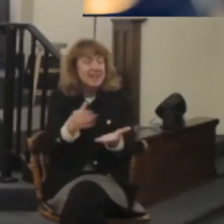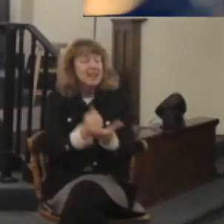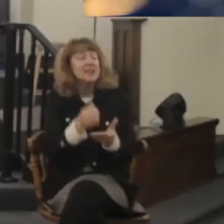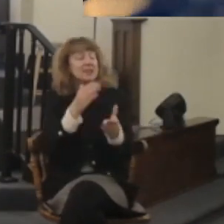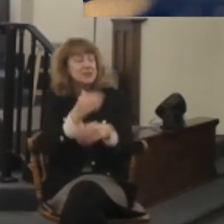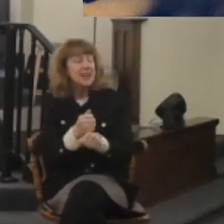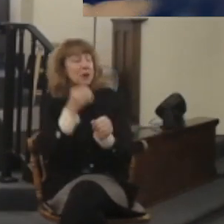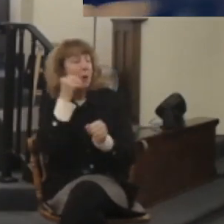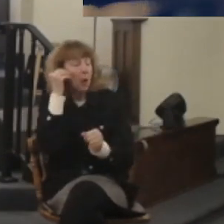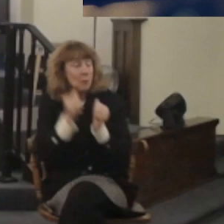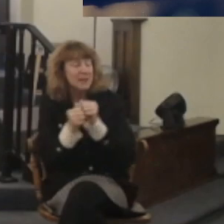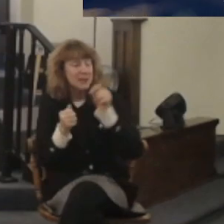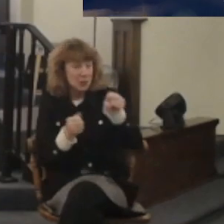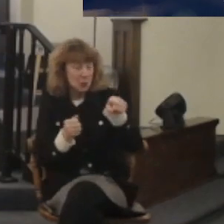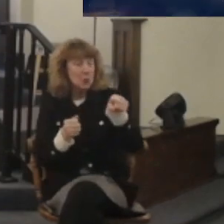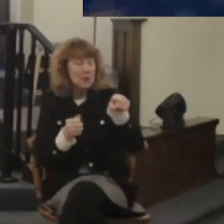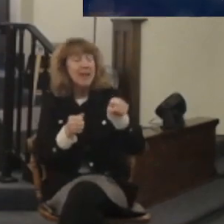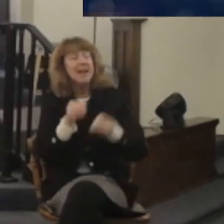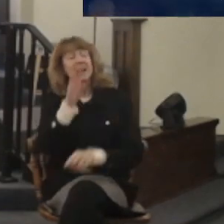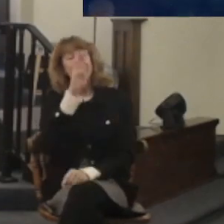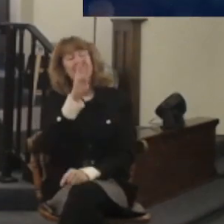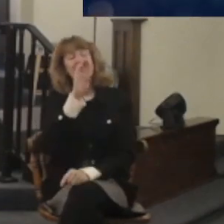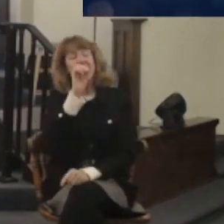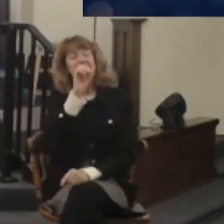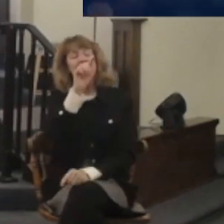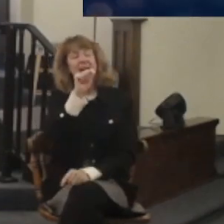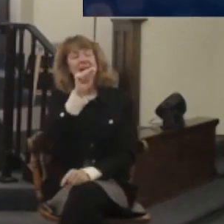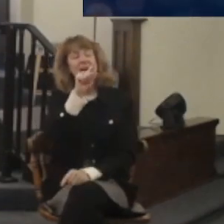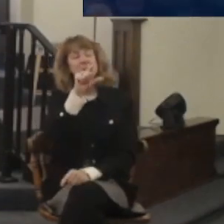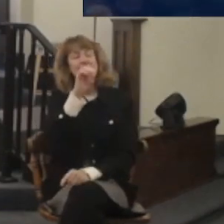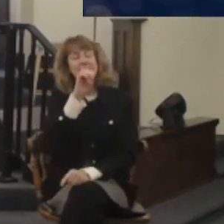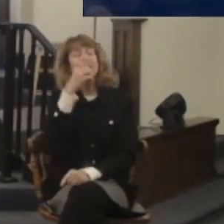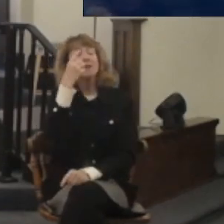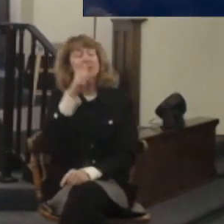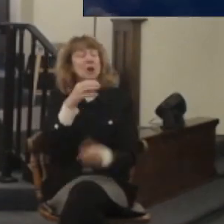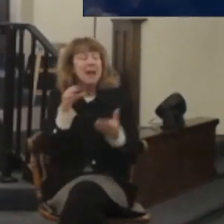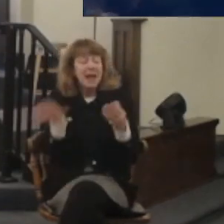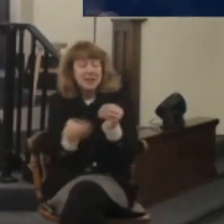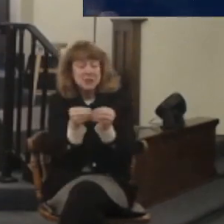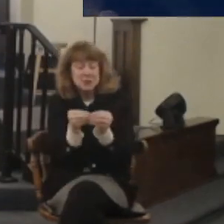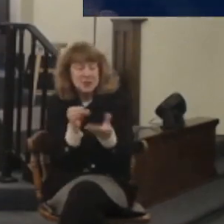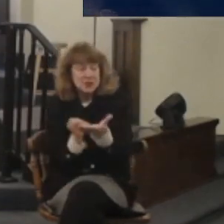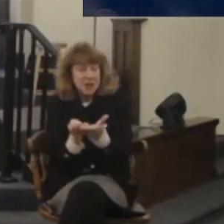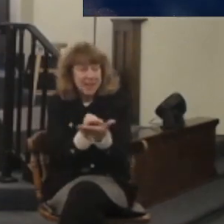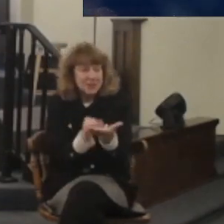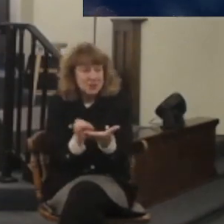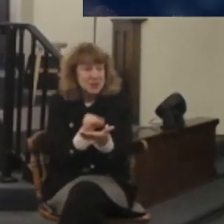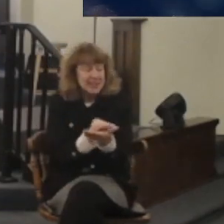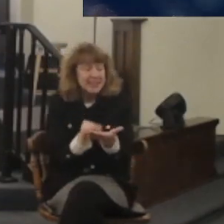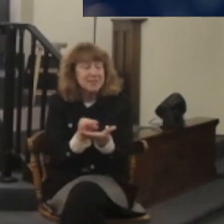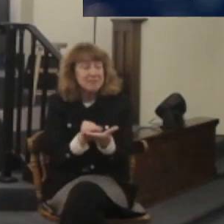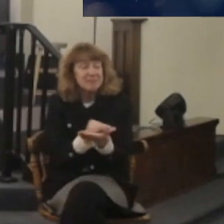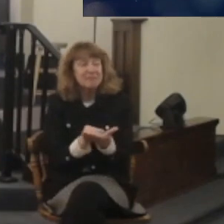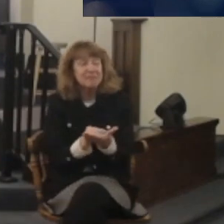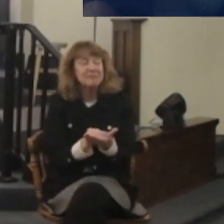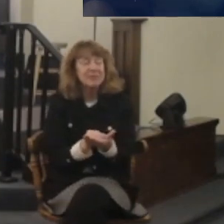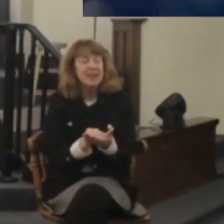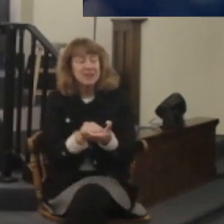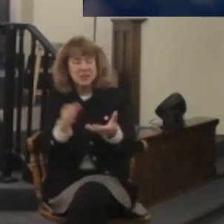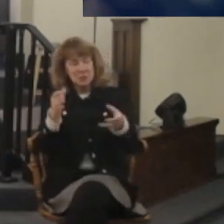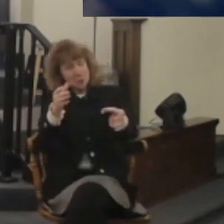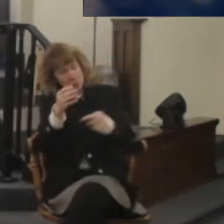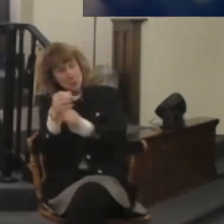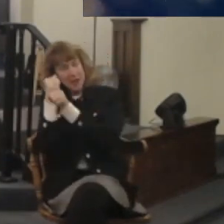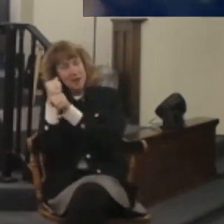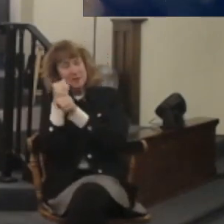We ask that you only take one bottle per household, but the bottles are on the back table. They'll be beside the coffee. So grab a